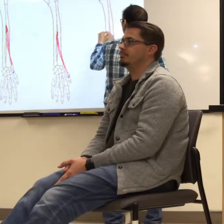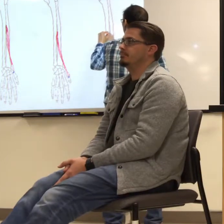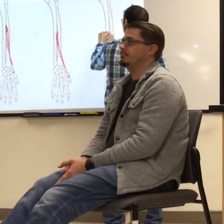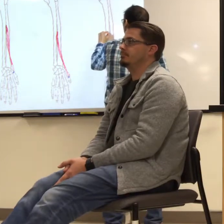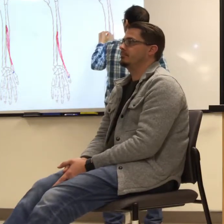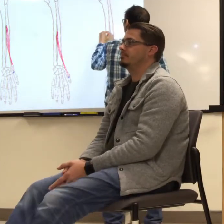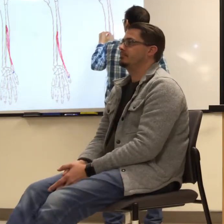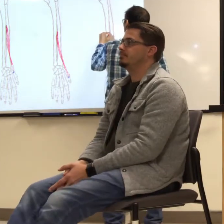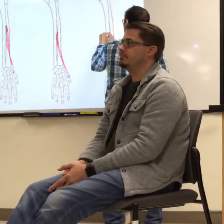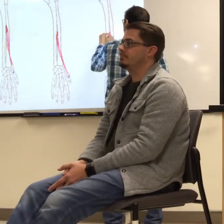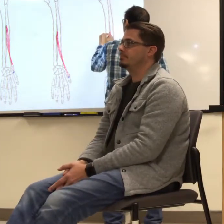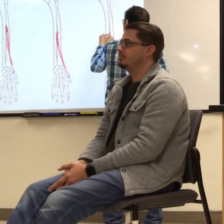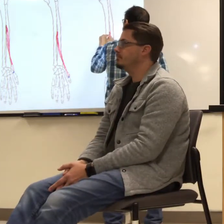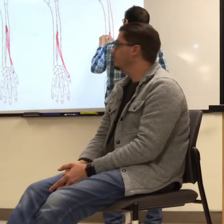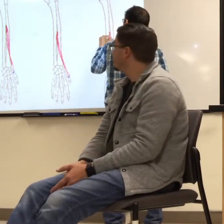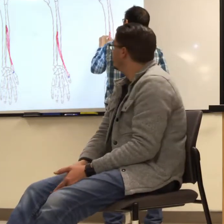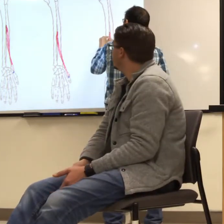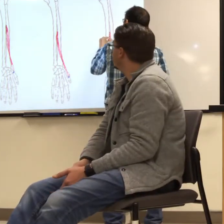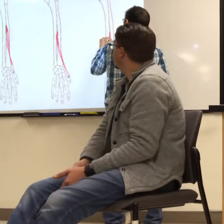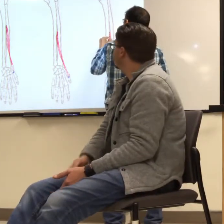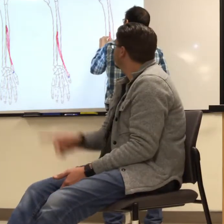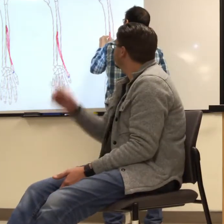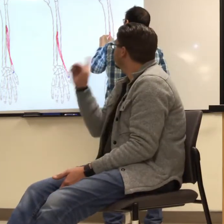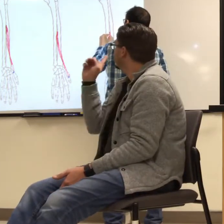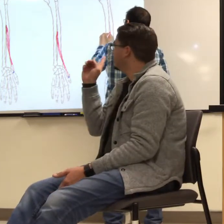So it's going to originate here,